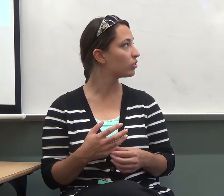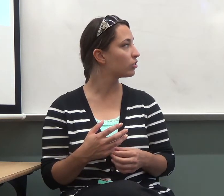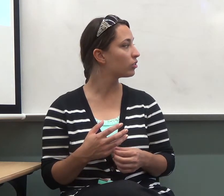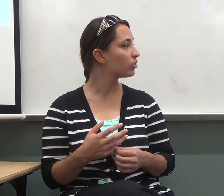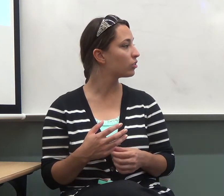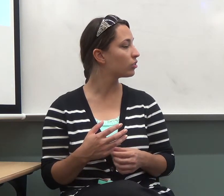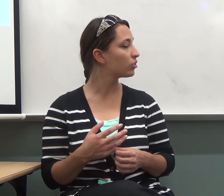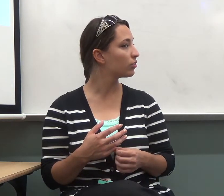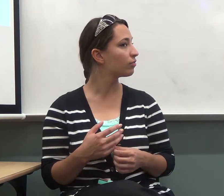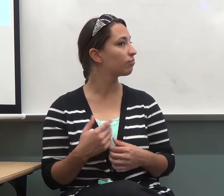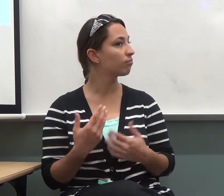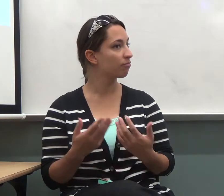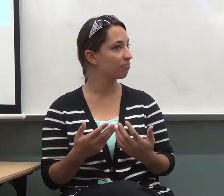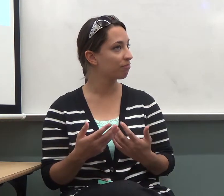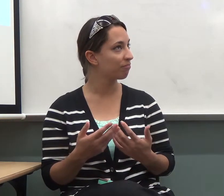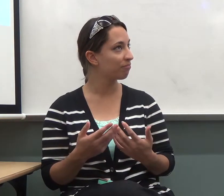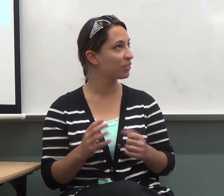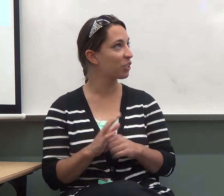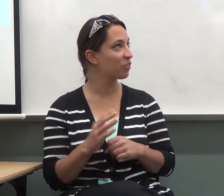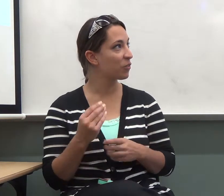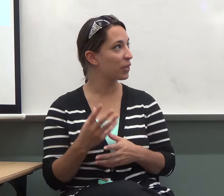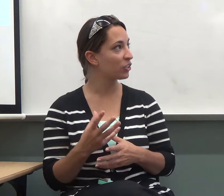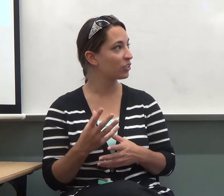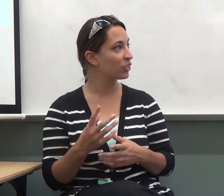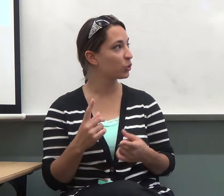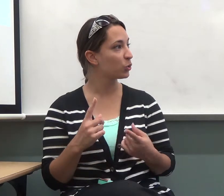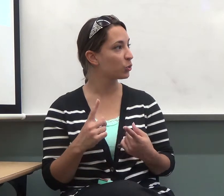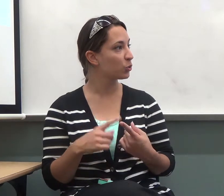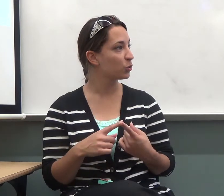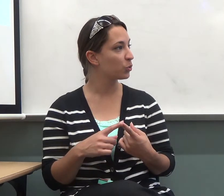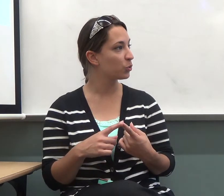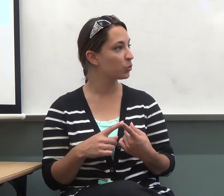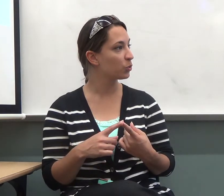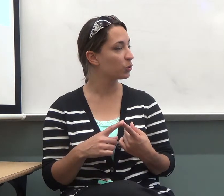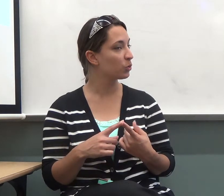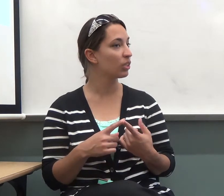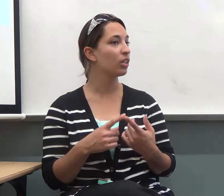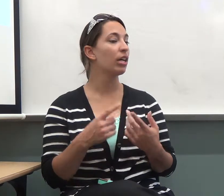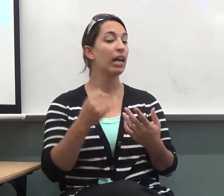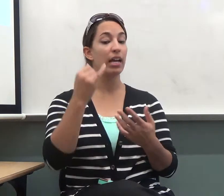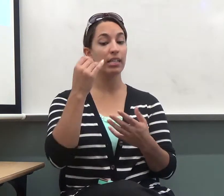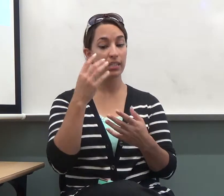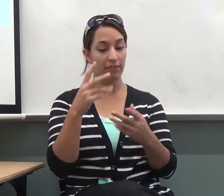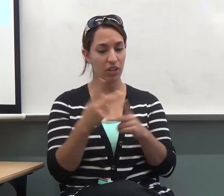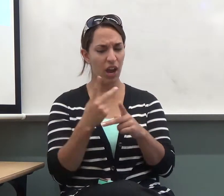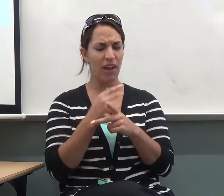whether or not we have enough information to develop those examples or explain them,